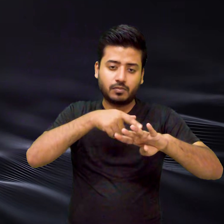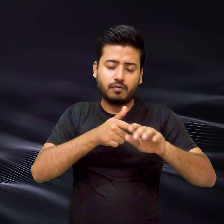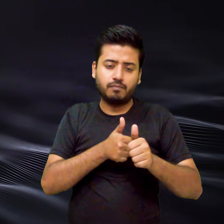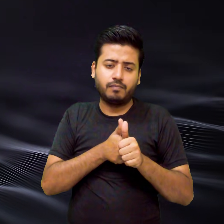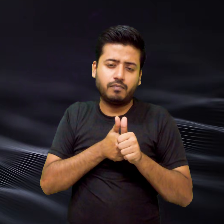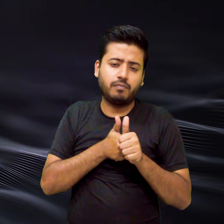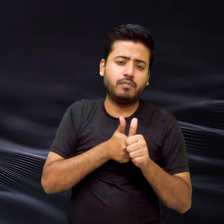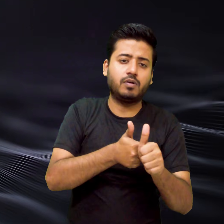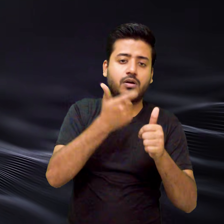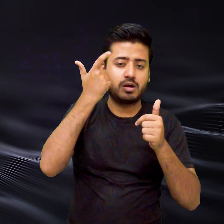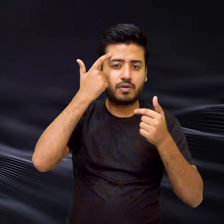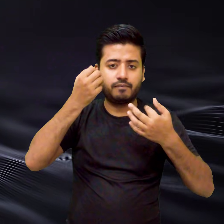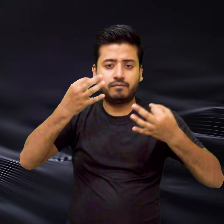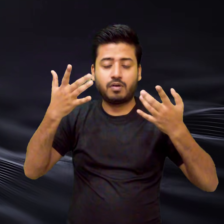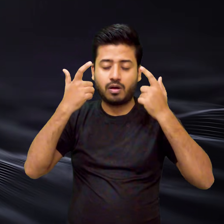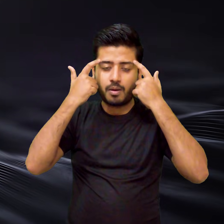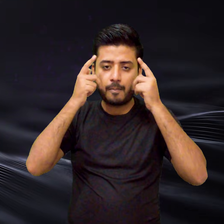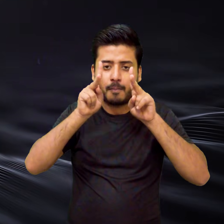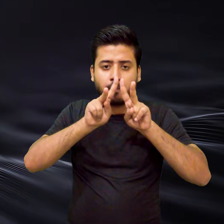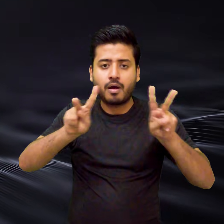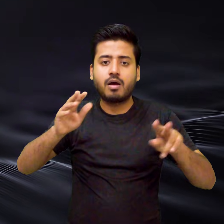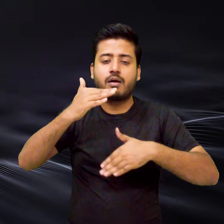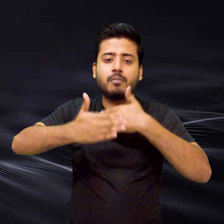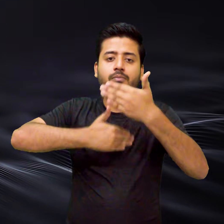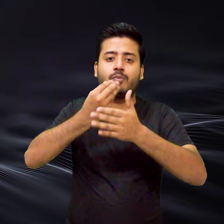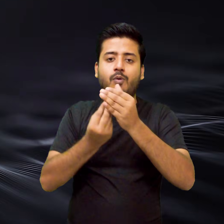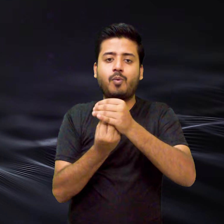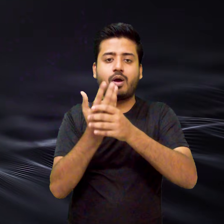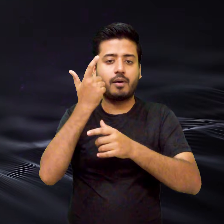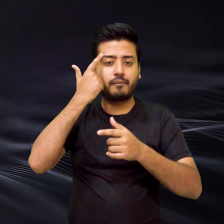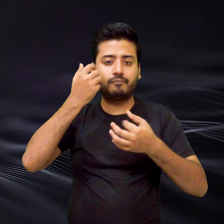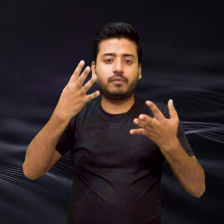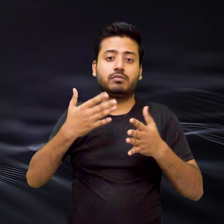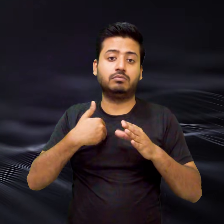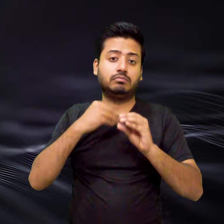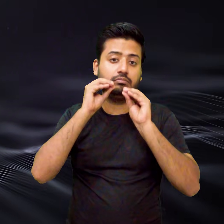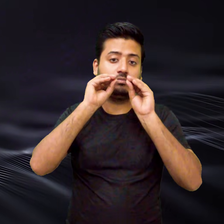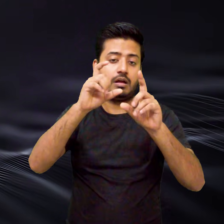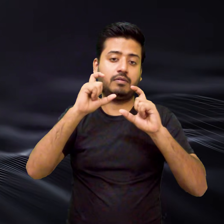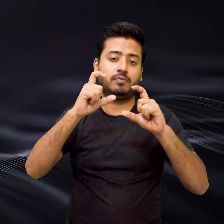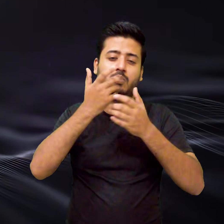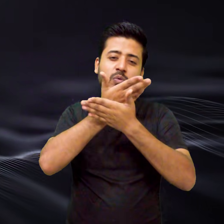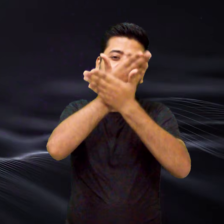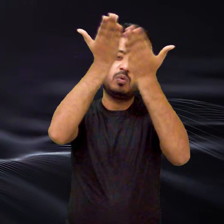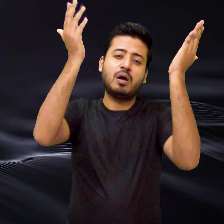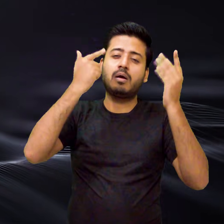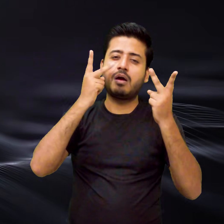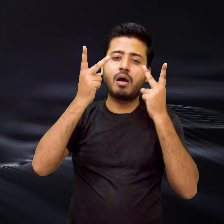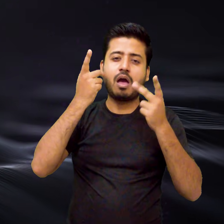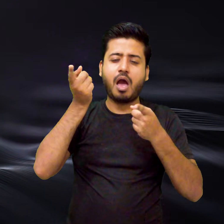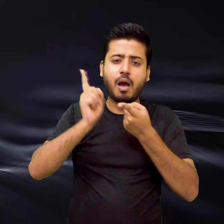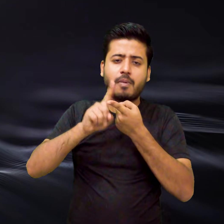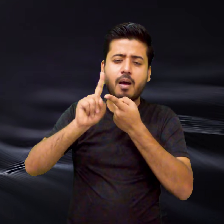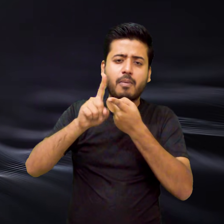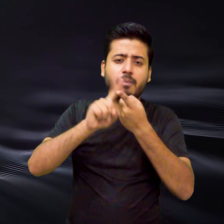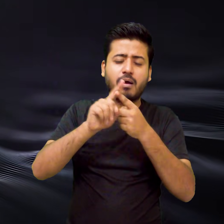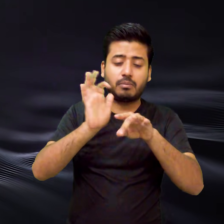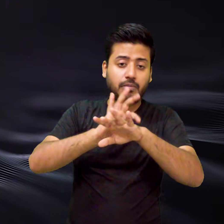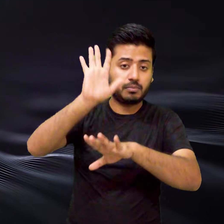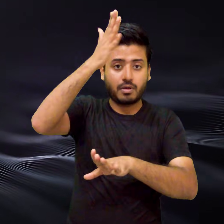false SPF claims by some Indian sunscreen brands. Other important news includes simple post-festive detox tips, advice for